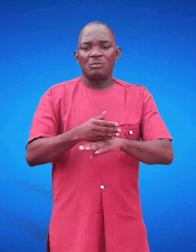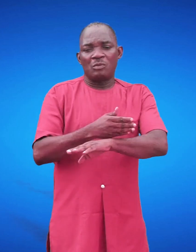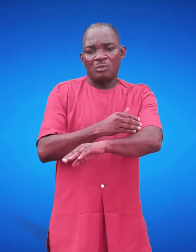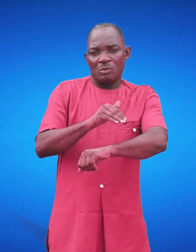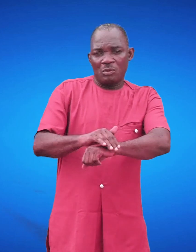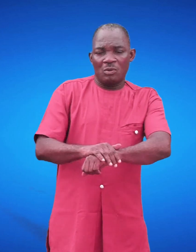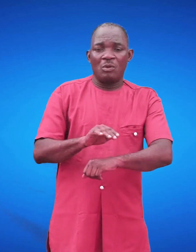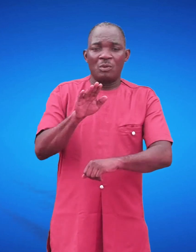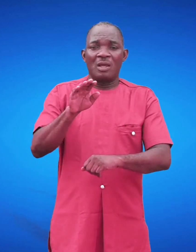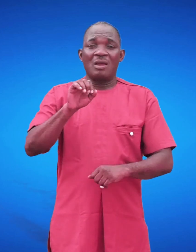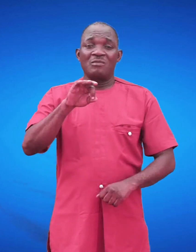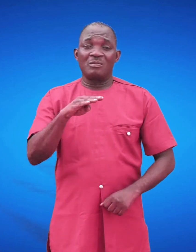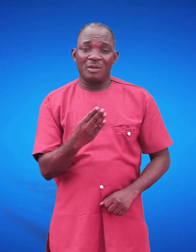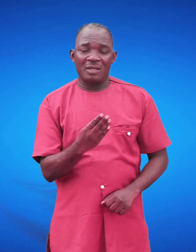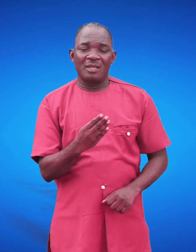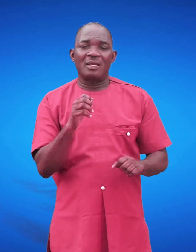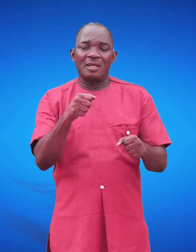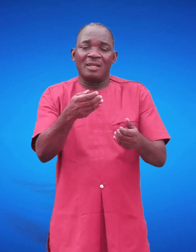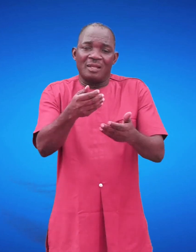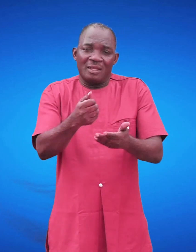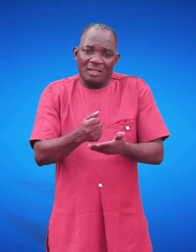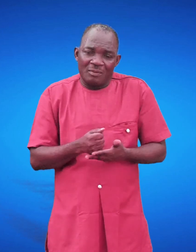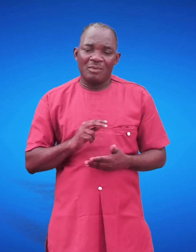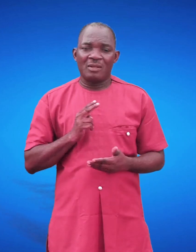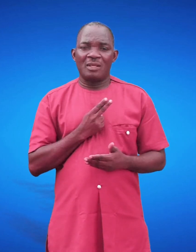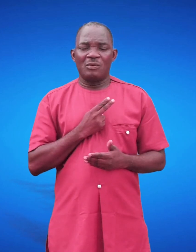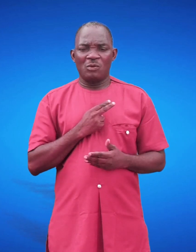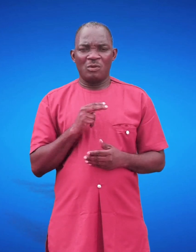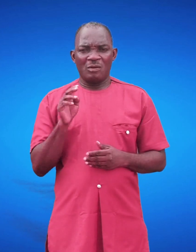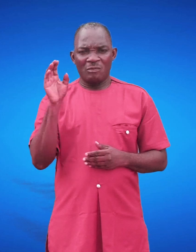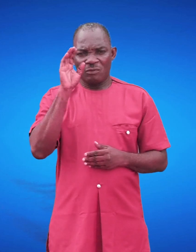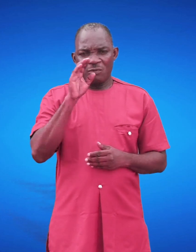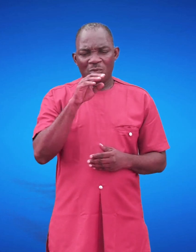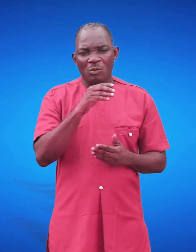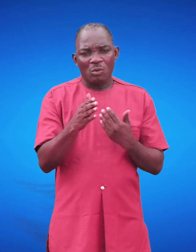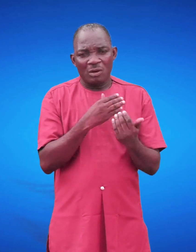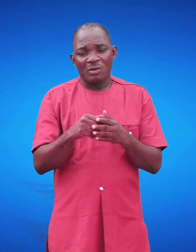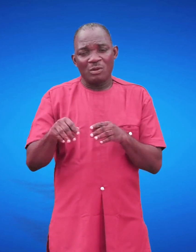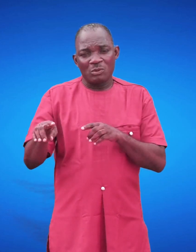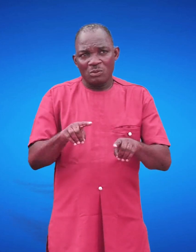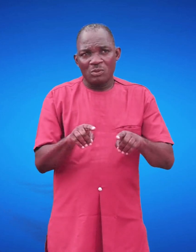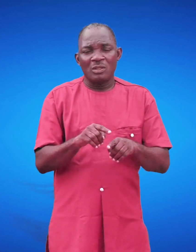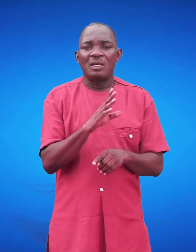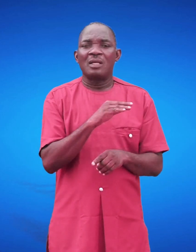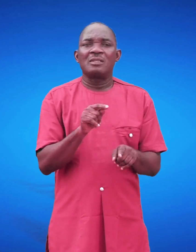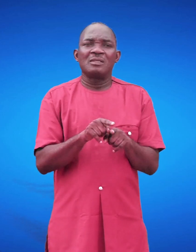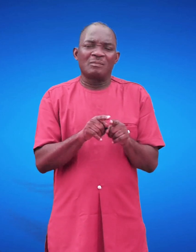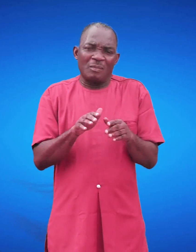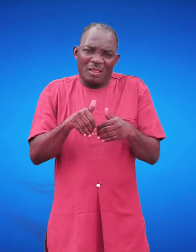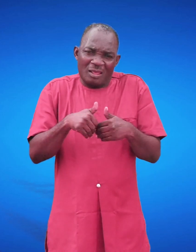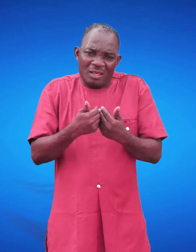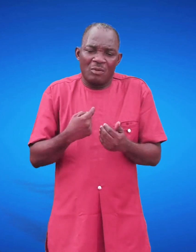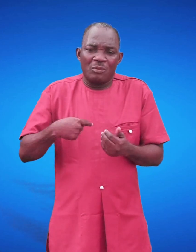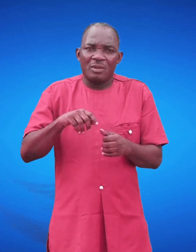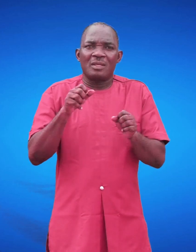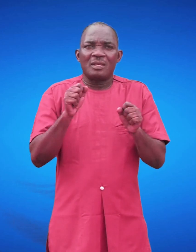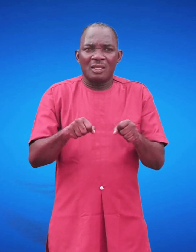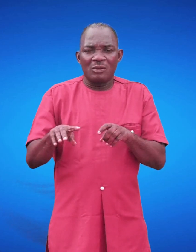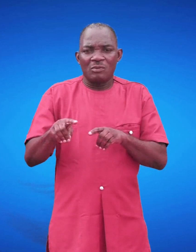Your feedback helps us to look at what we do and how we could do it